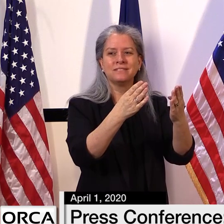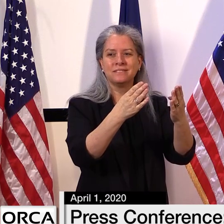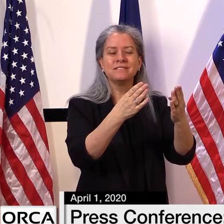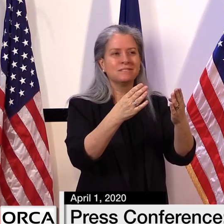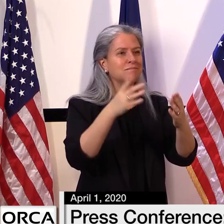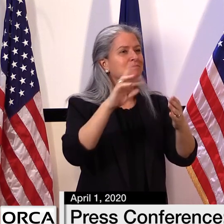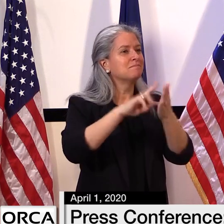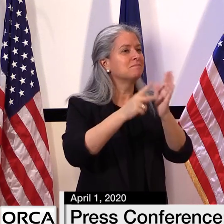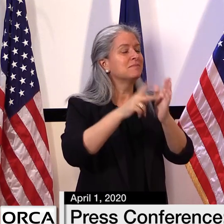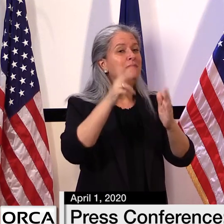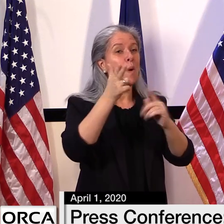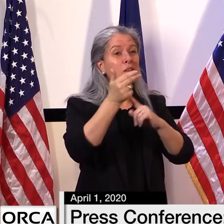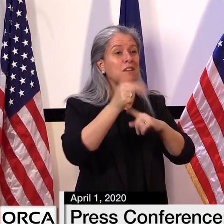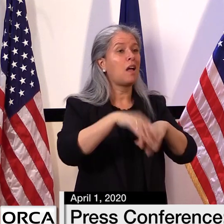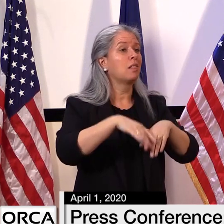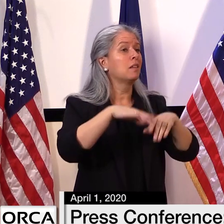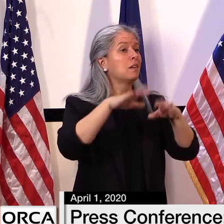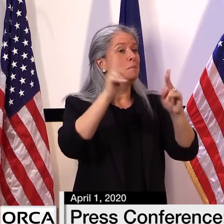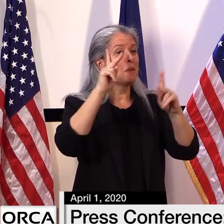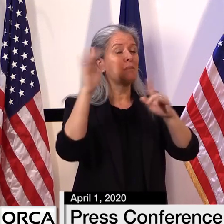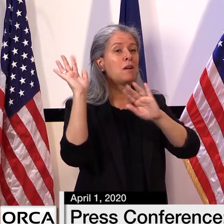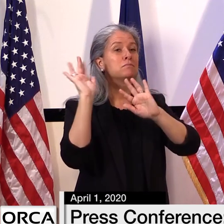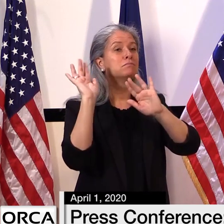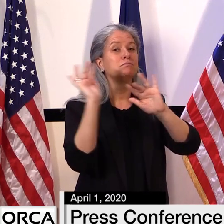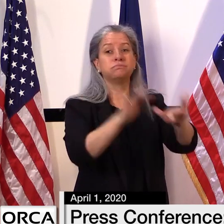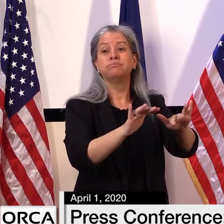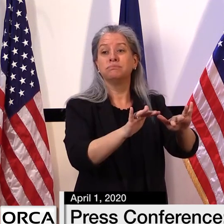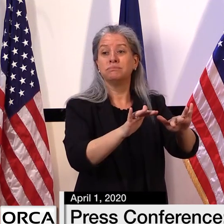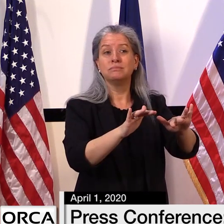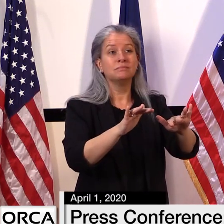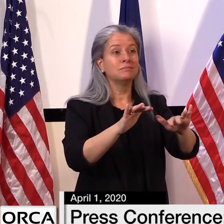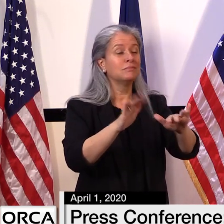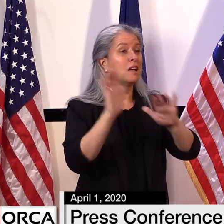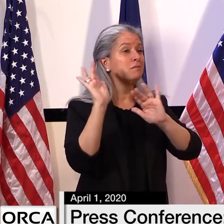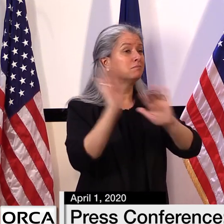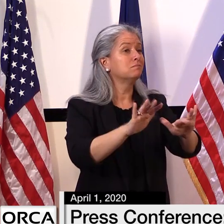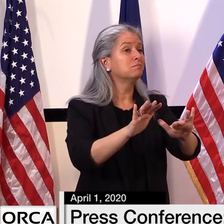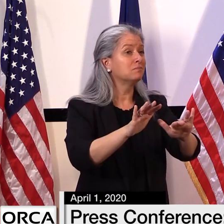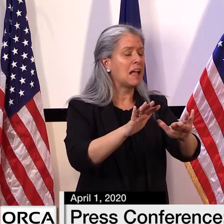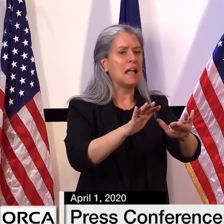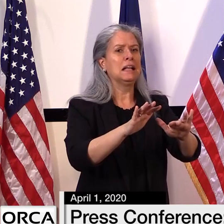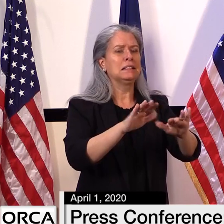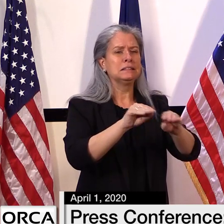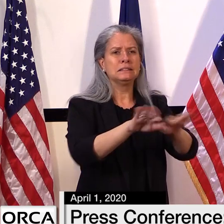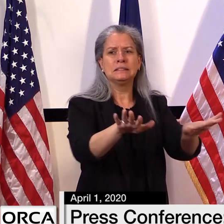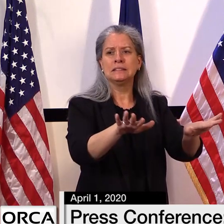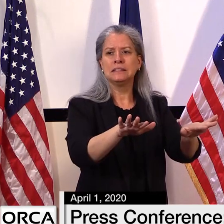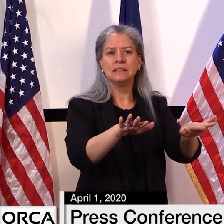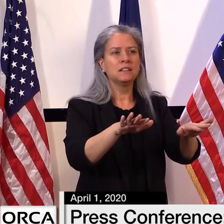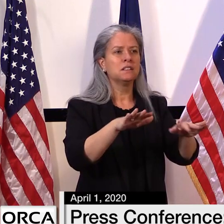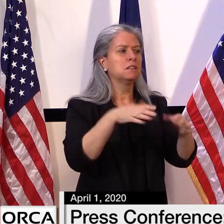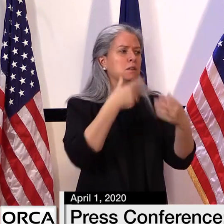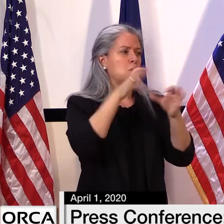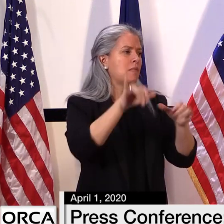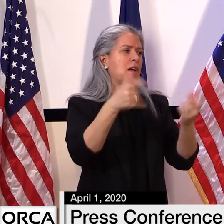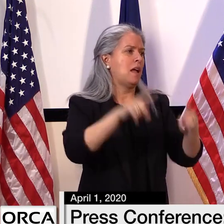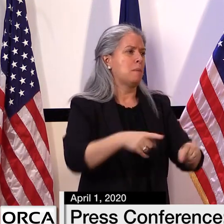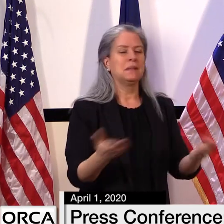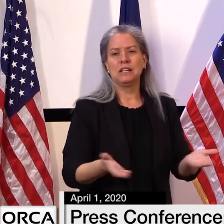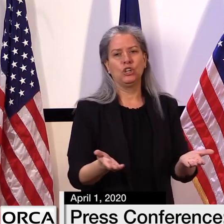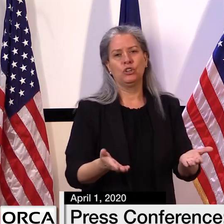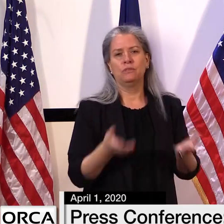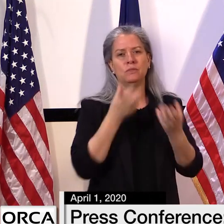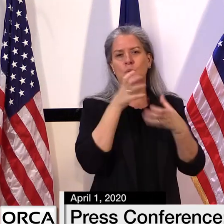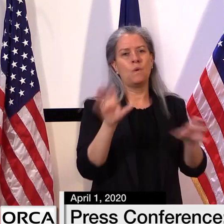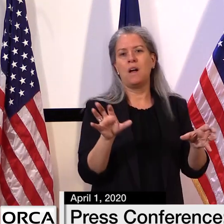these opportunities and hotels and so forth open for business, and people came. We want to prevent that from happening here in Vermont, and that's our